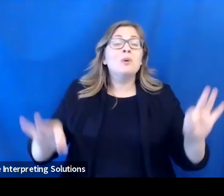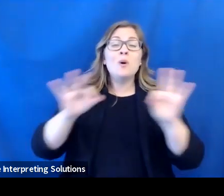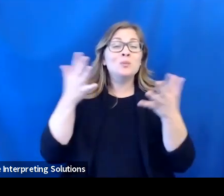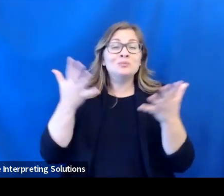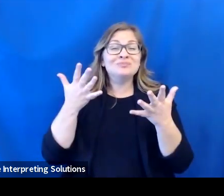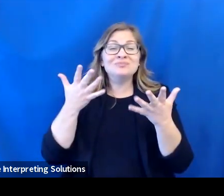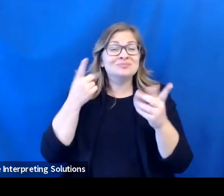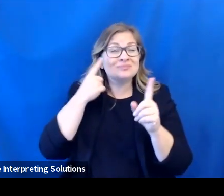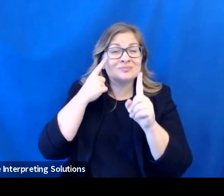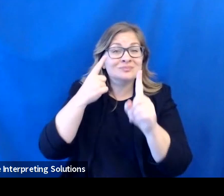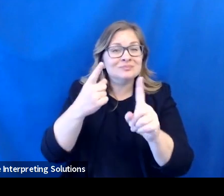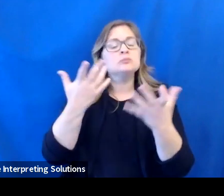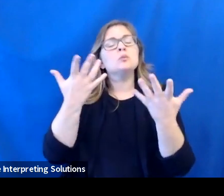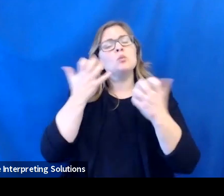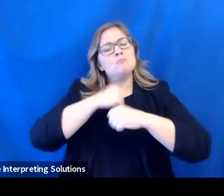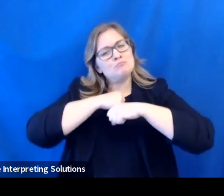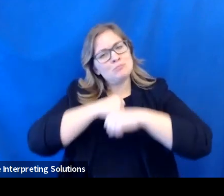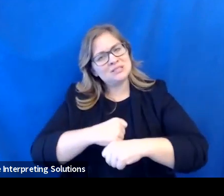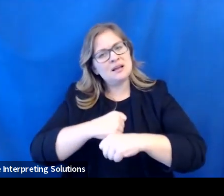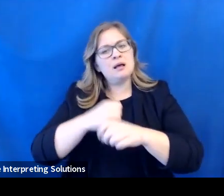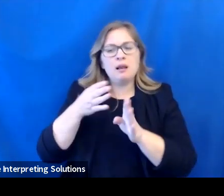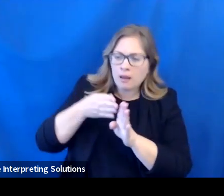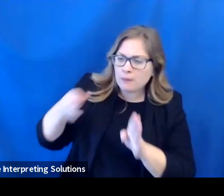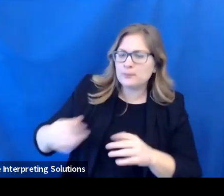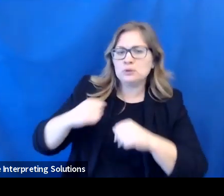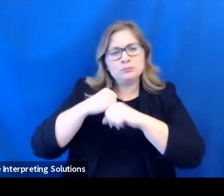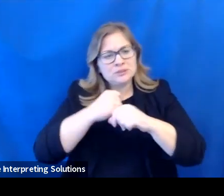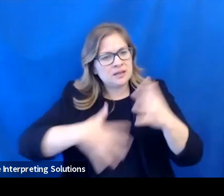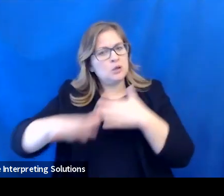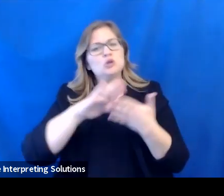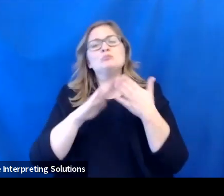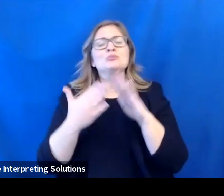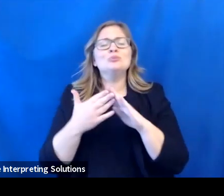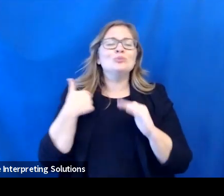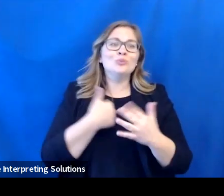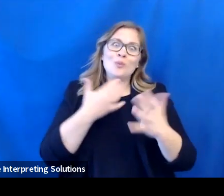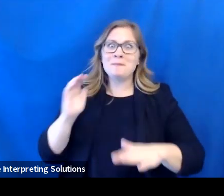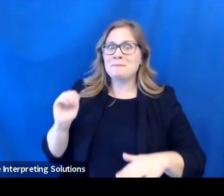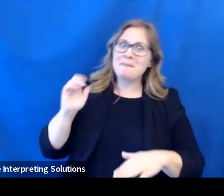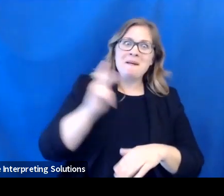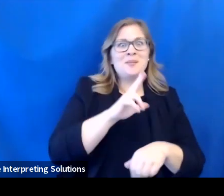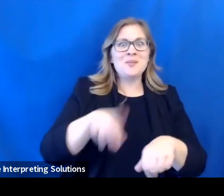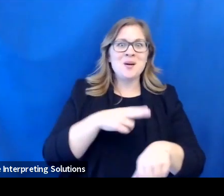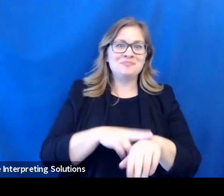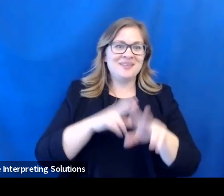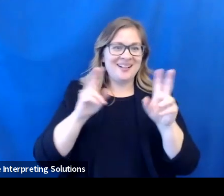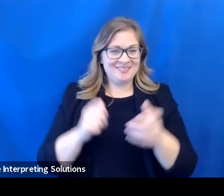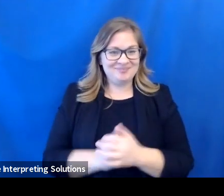of normalcy. And with that, I'll open it up for questions. Operator, we're ready for questions.